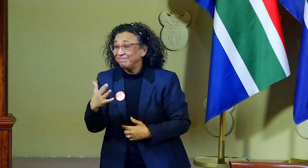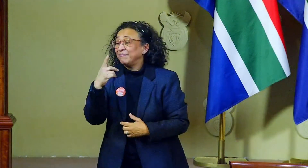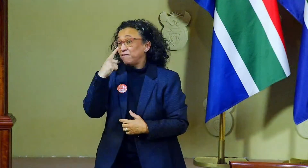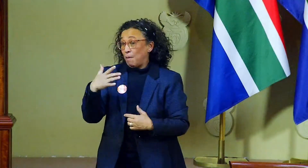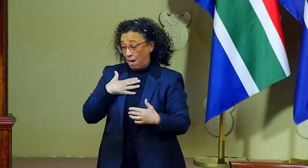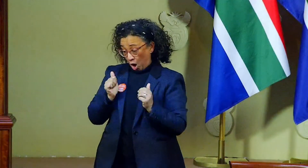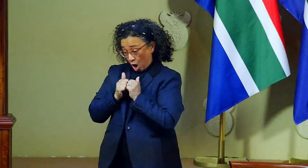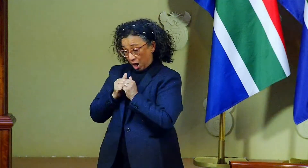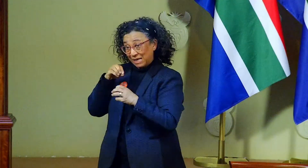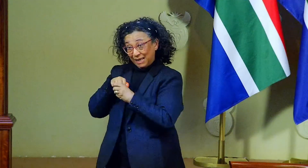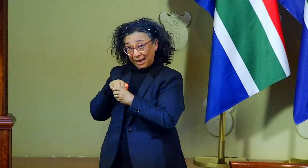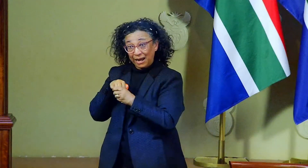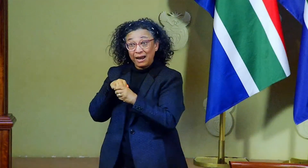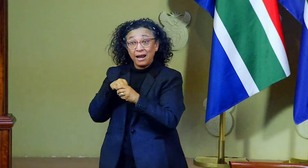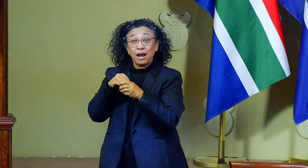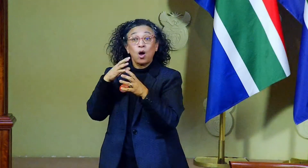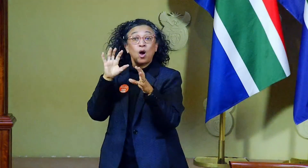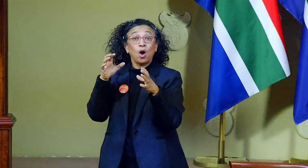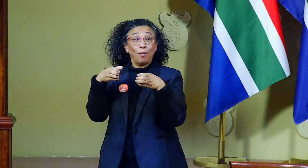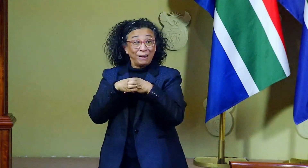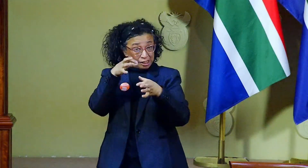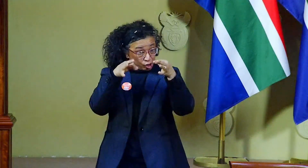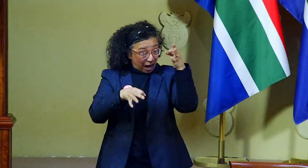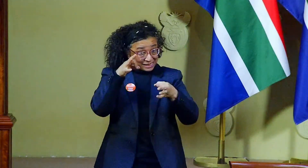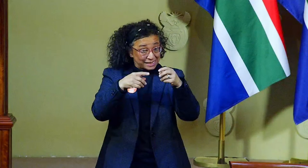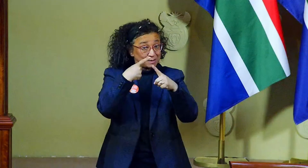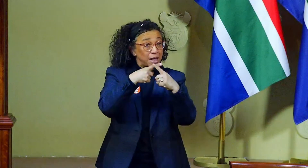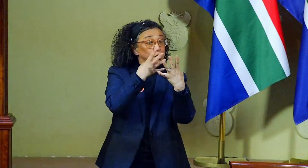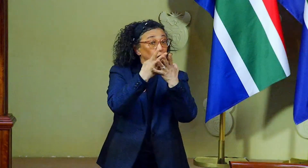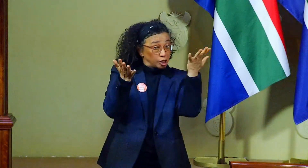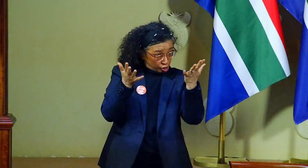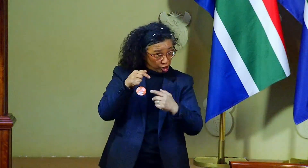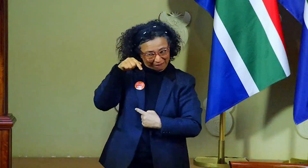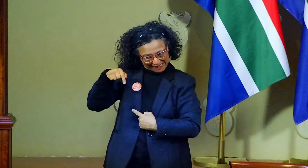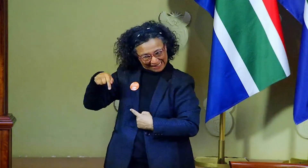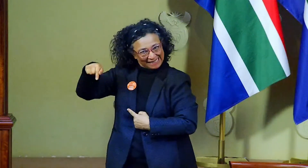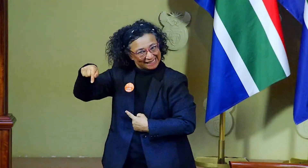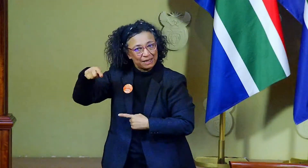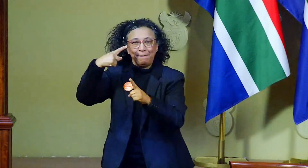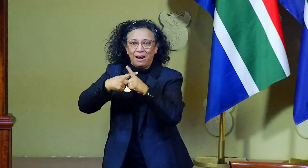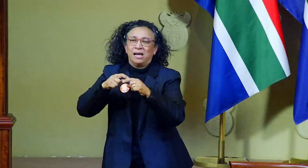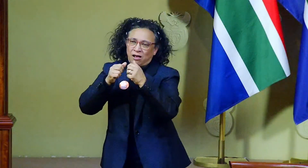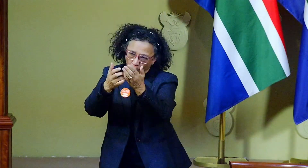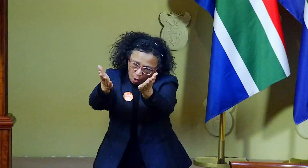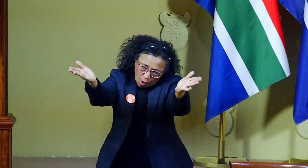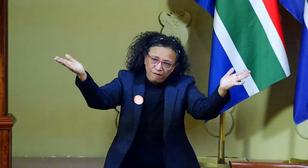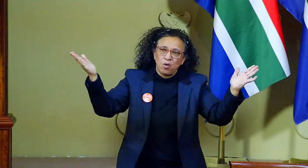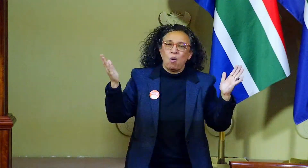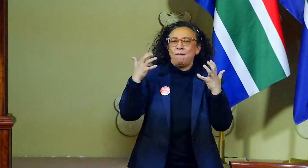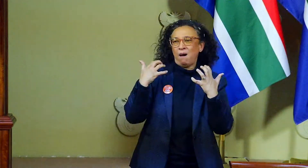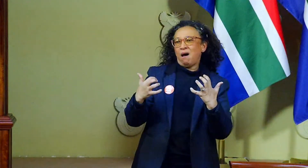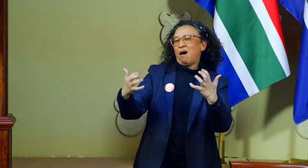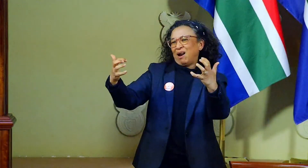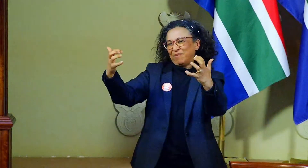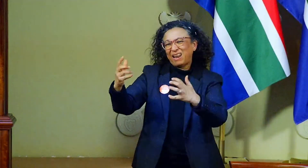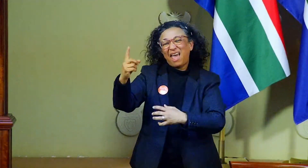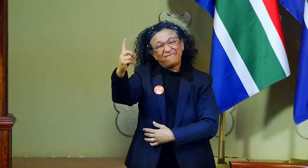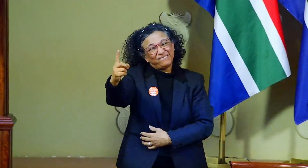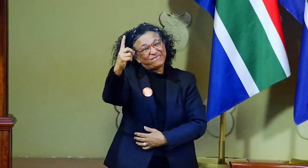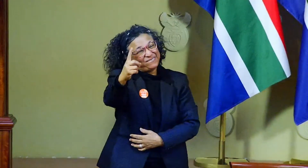finally saw the light in passing South African Sign Language. My committee that I'm serving